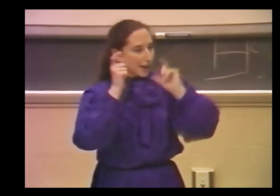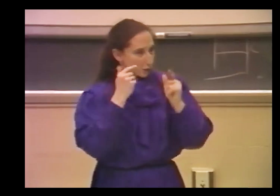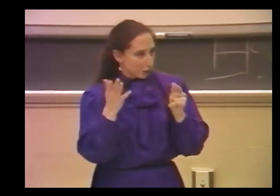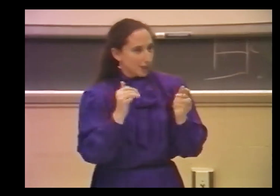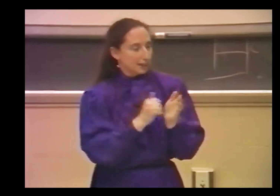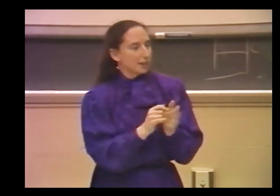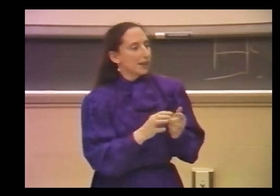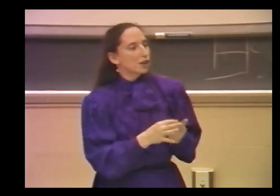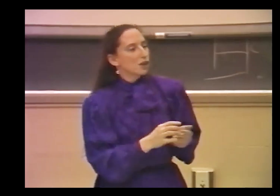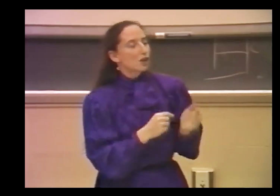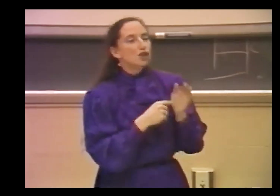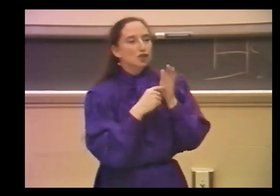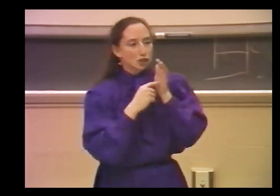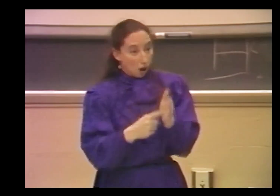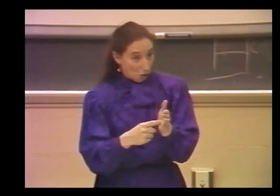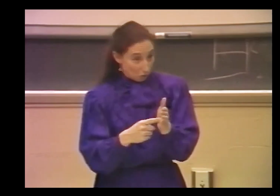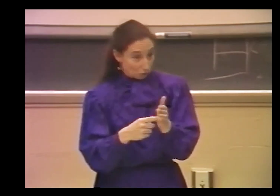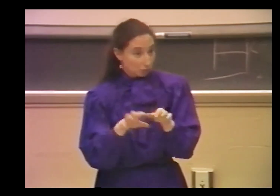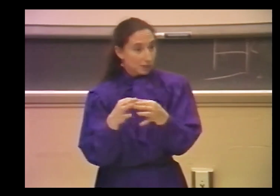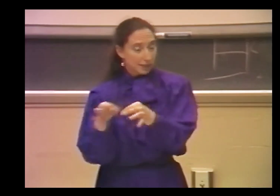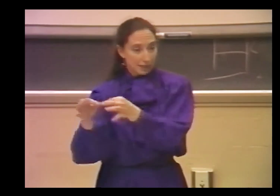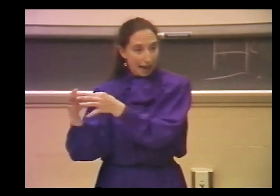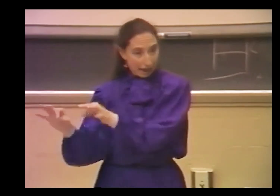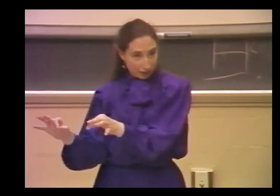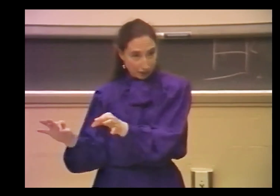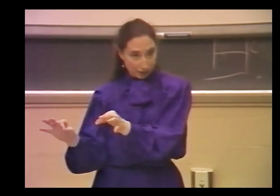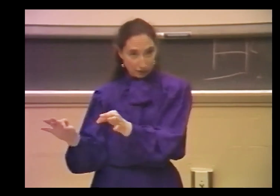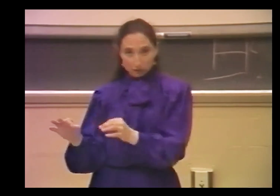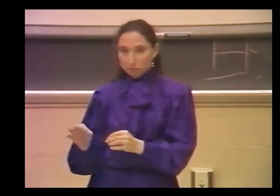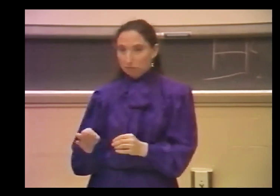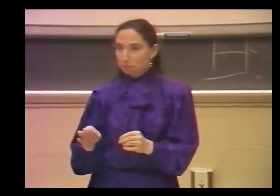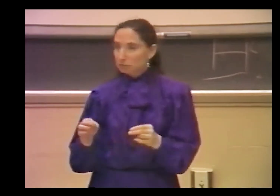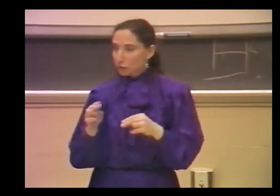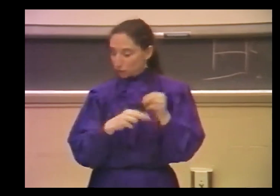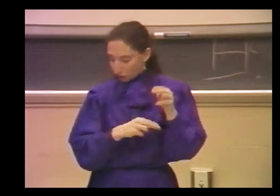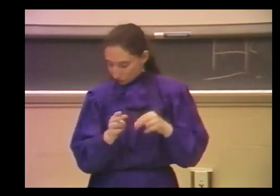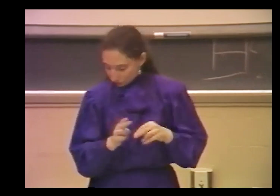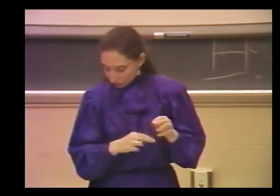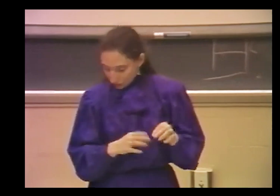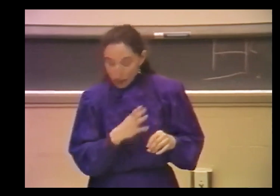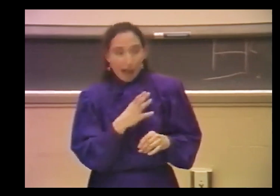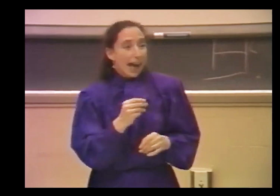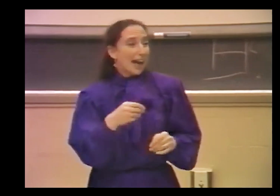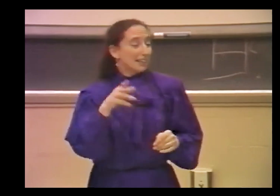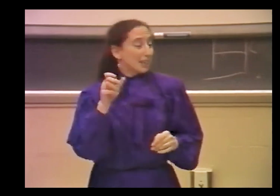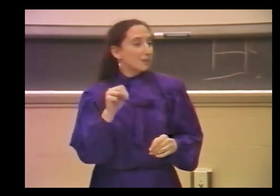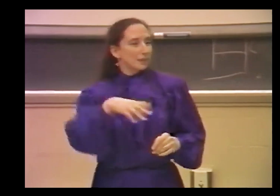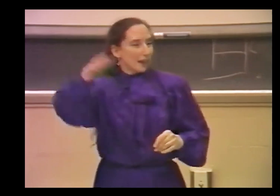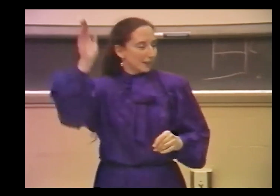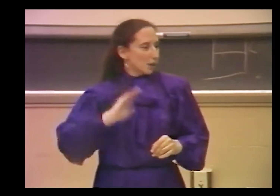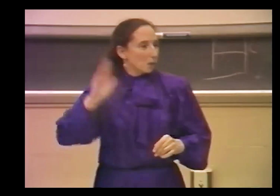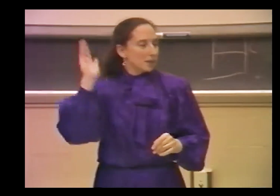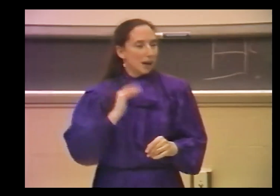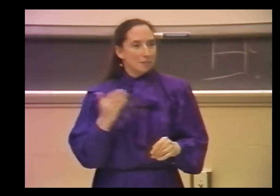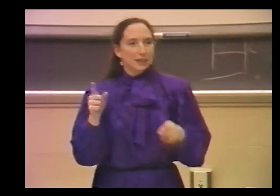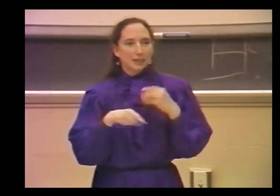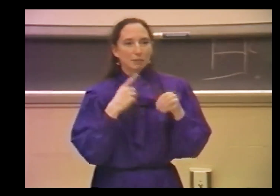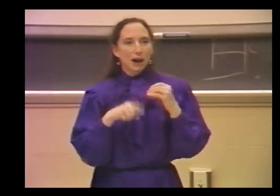facial things that show syntactic structure. And even like the old-time things